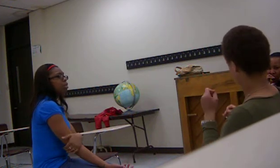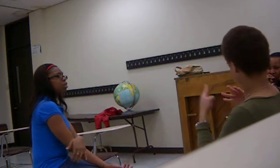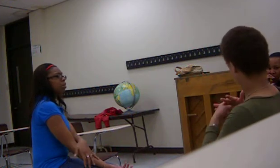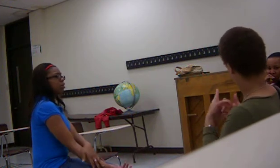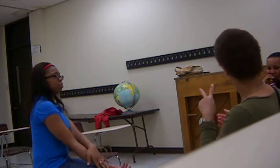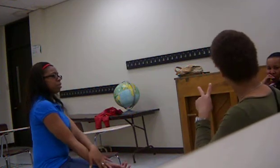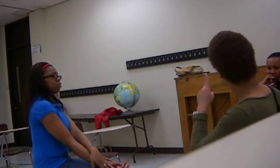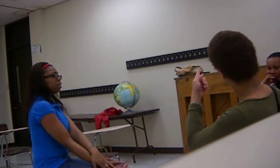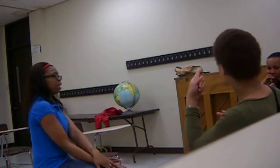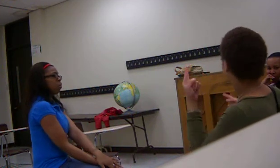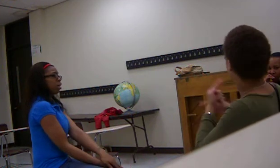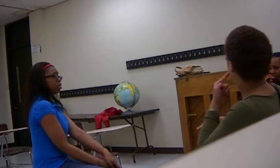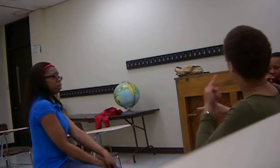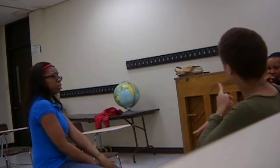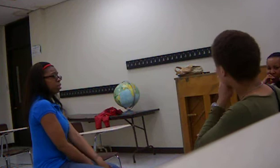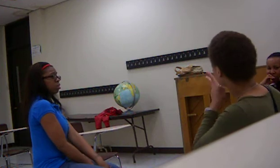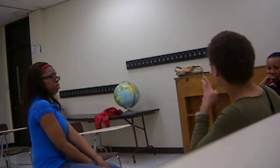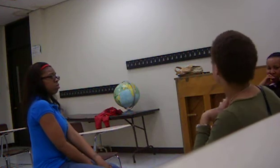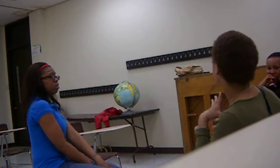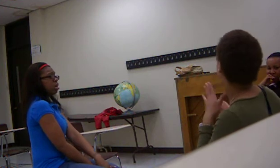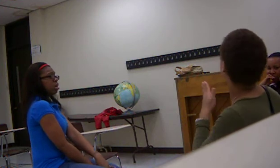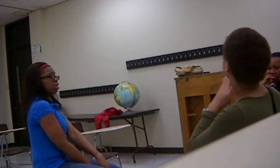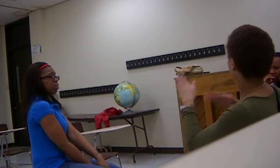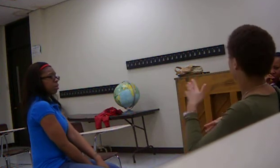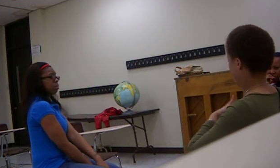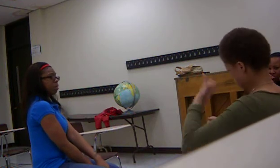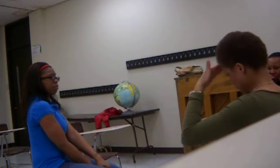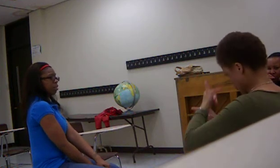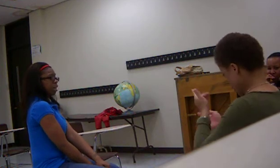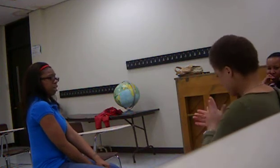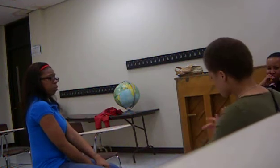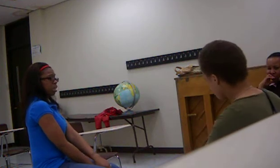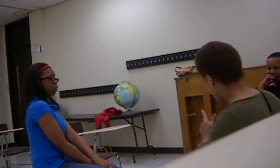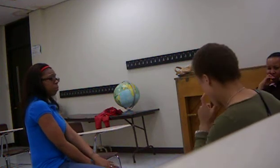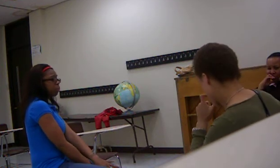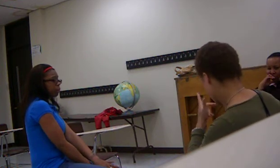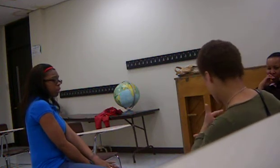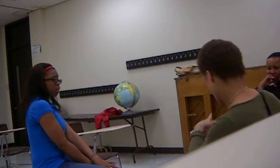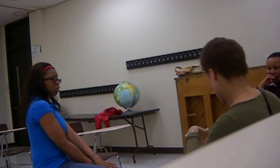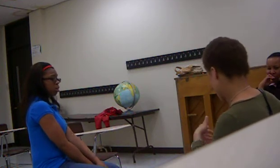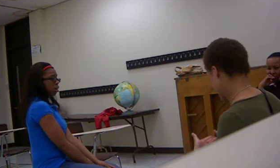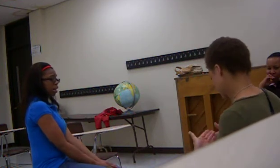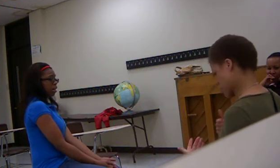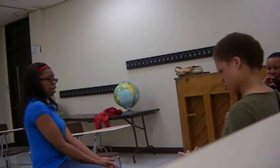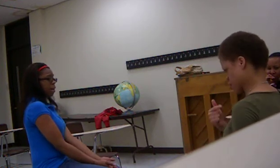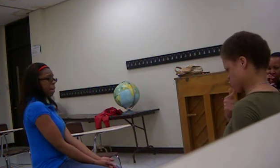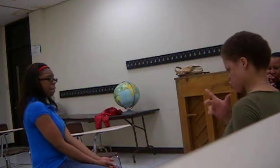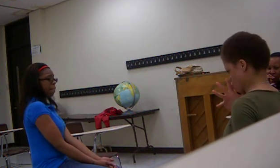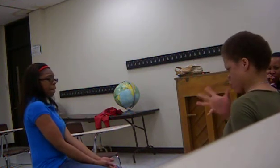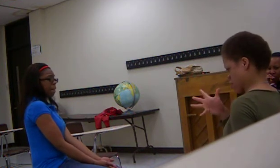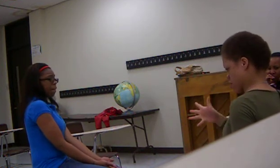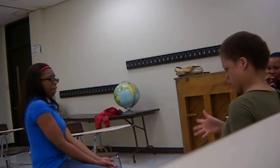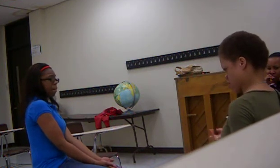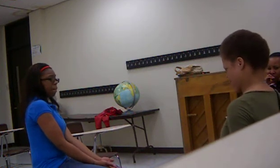So my grandmother really can't watch us because she's old. So my grandma felt like it was inappropriate to talk to her like that.